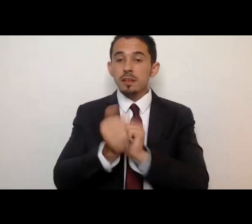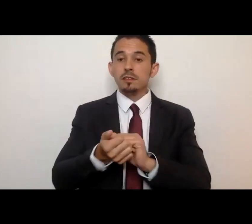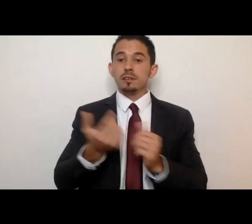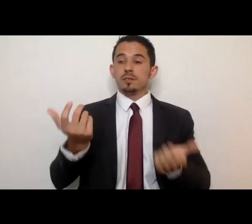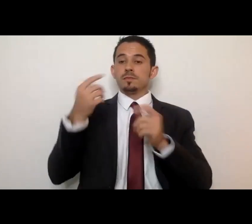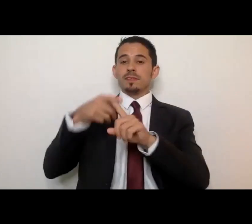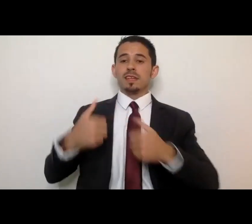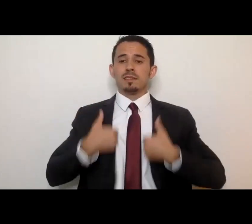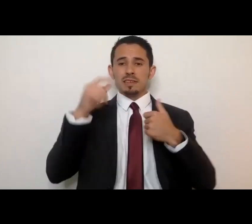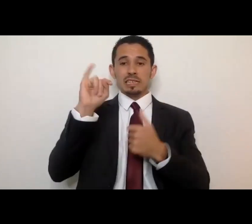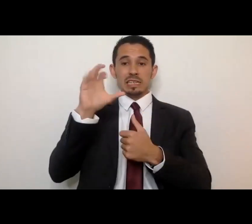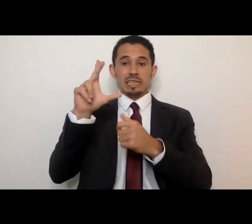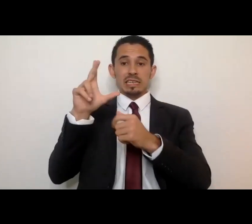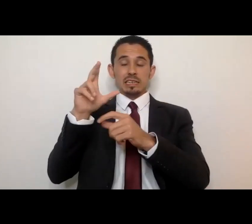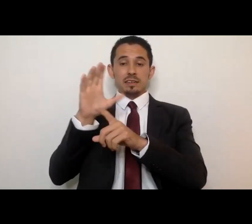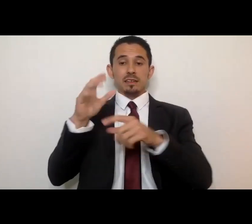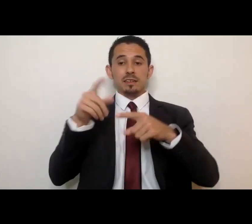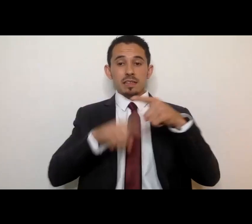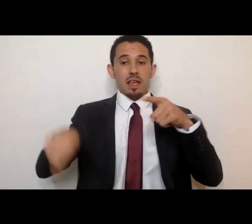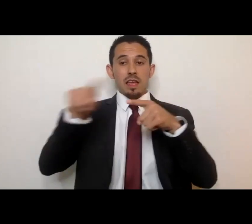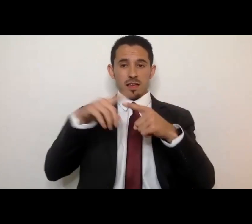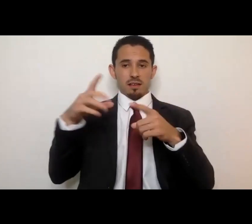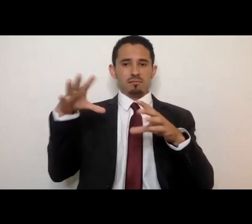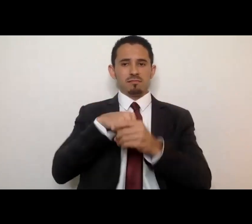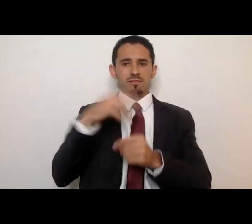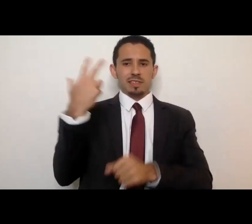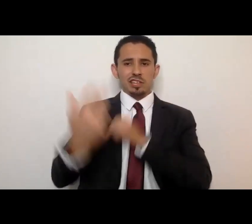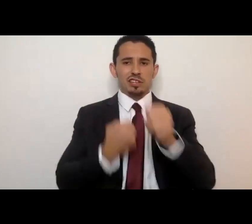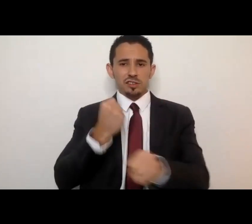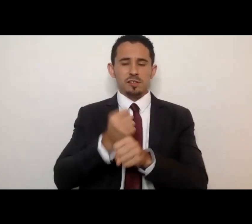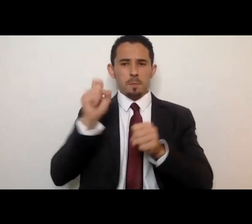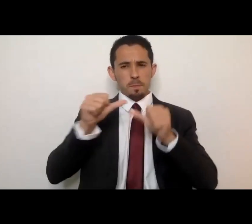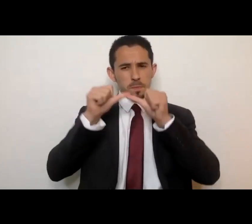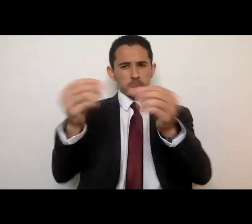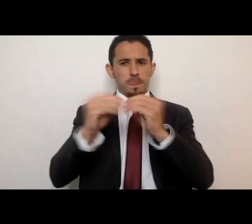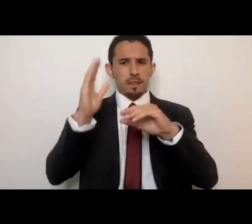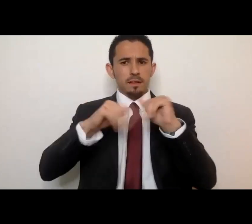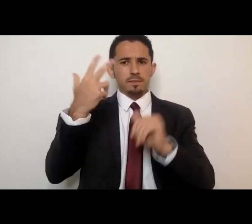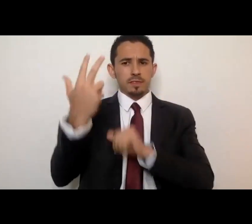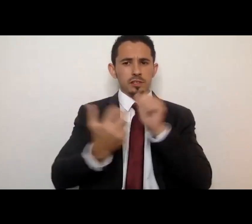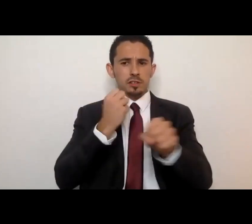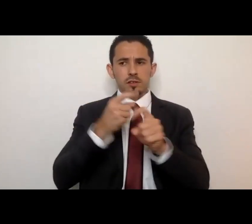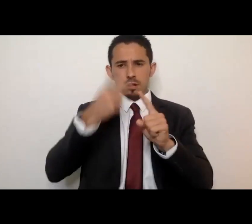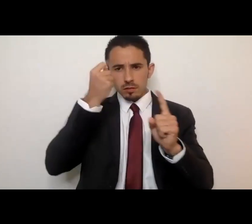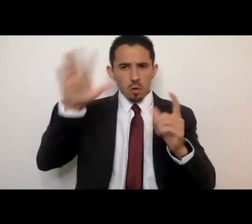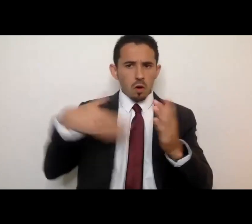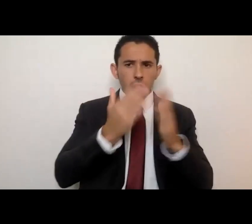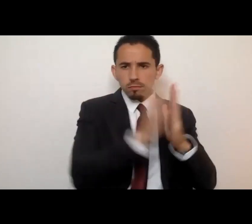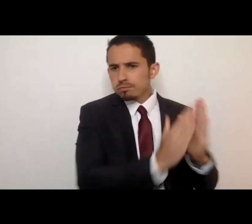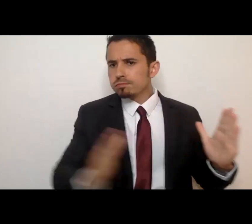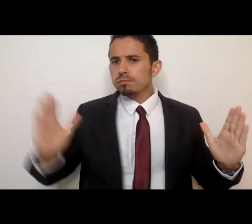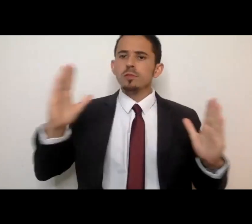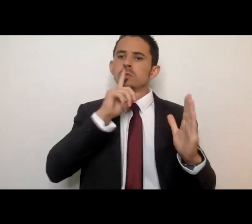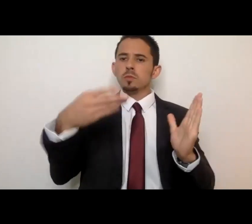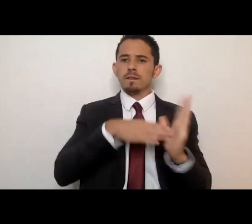enough data to see long-term changes, such as from climate change or a tick's life cycle, which can be about 3 years. So